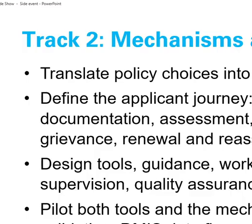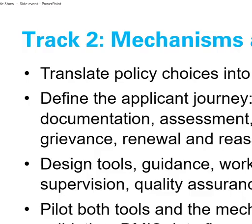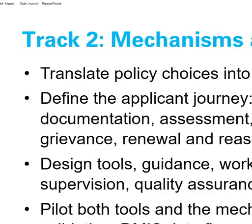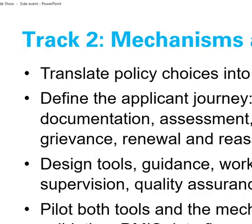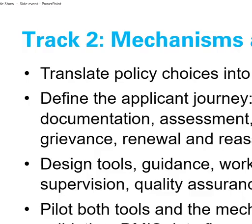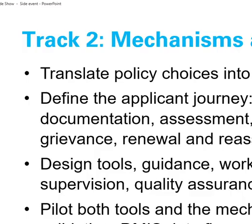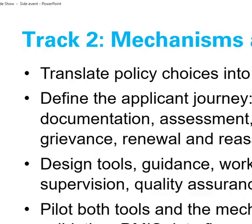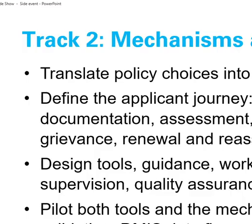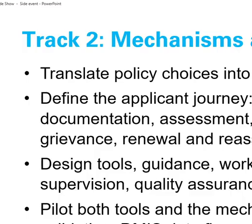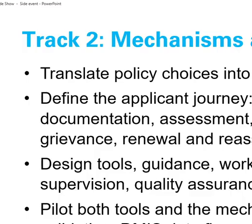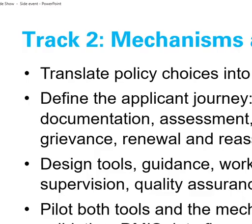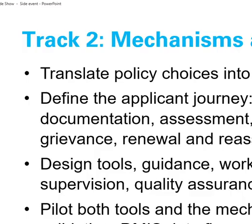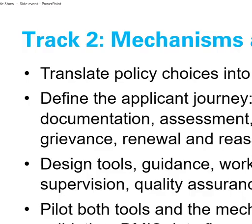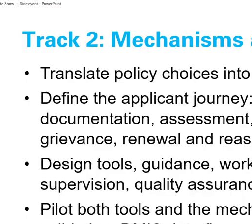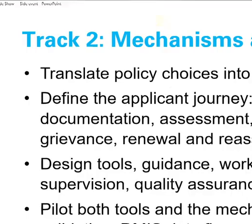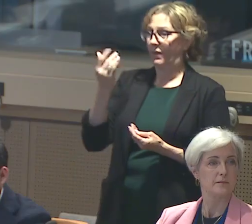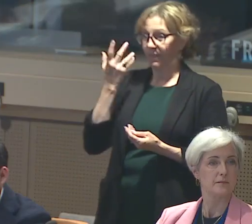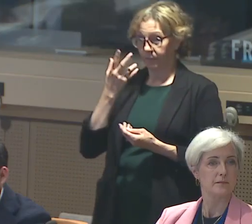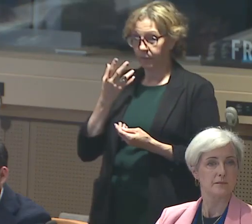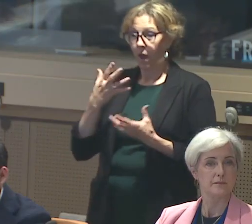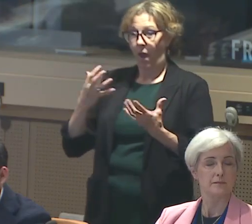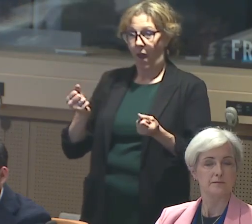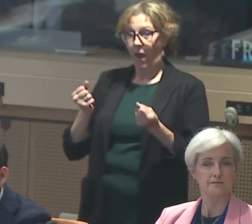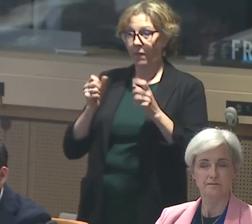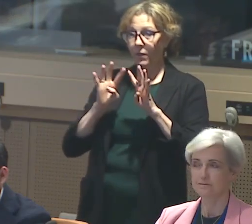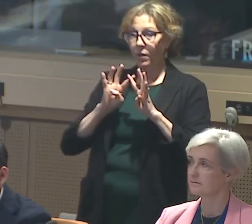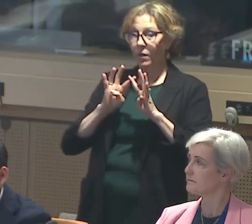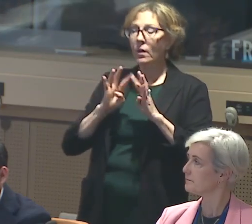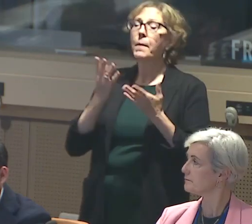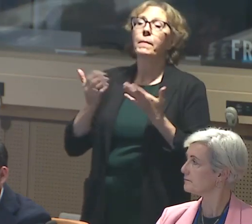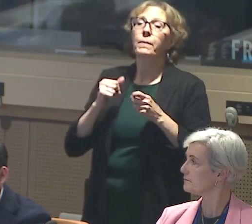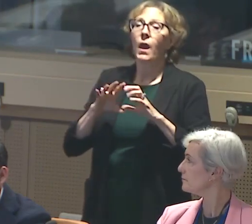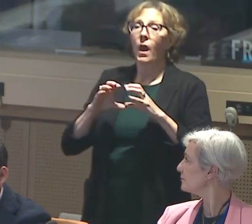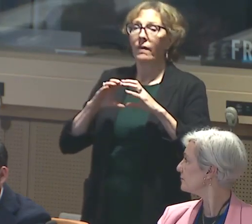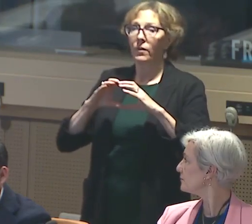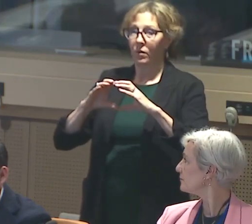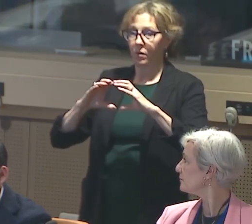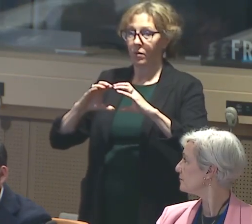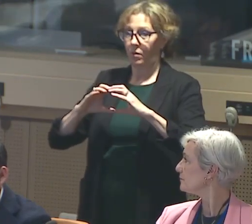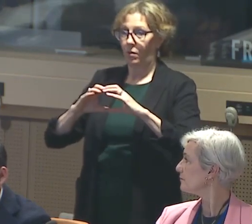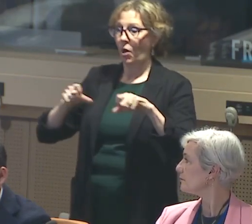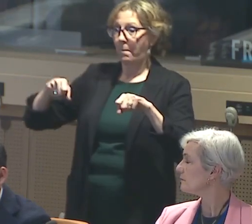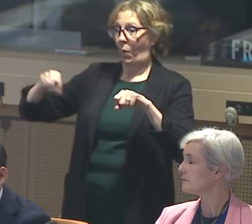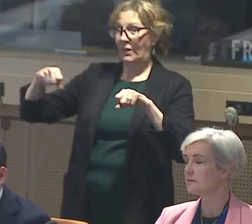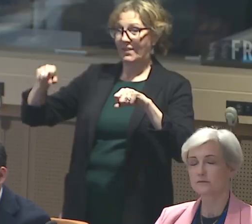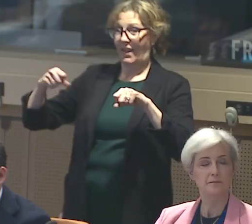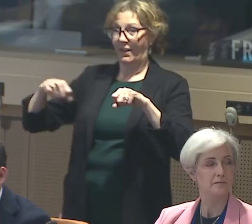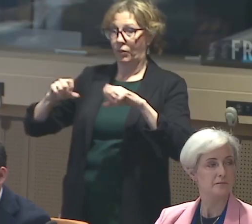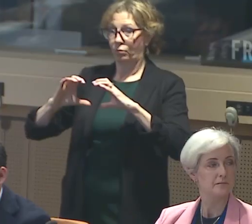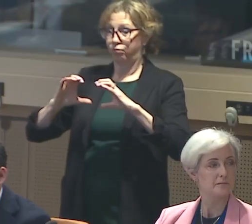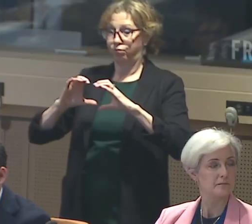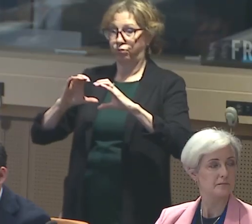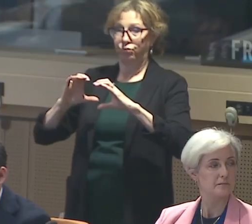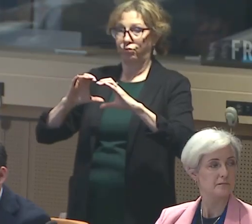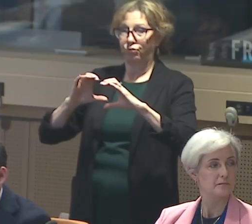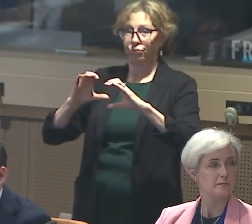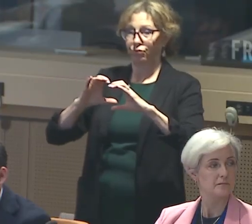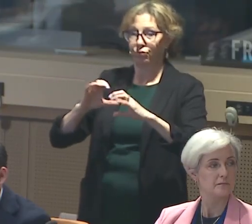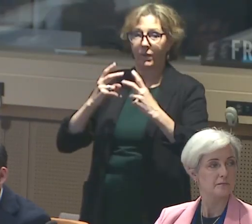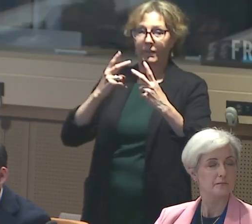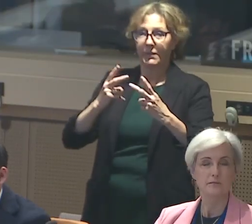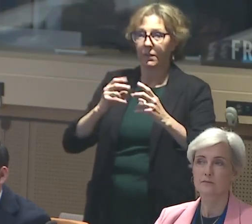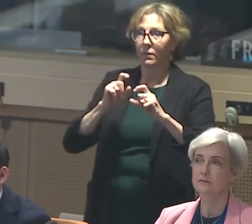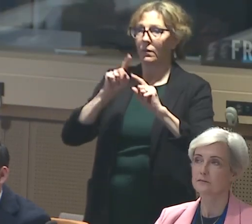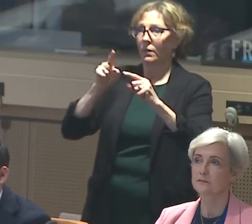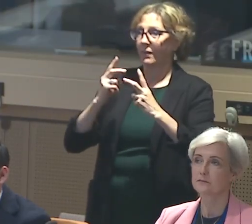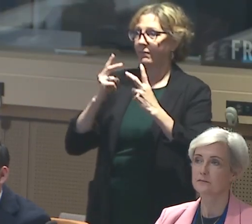it cost if there is a mobile team with a motorcycle that goes in different villages, etc., etc. So the track 2 is